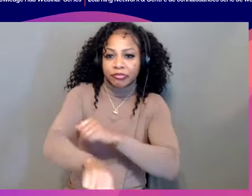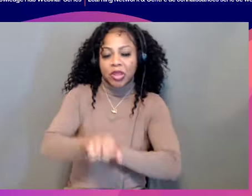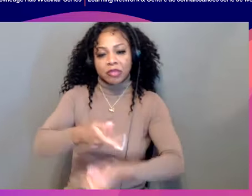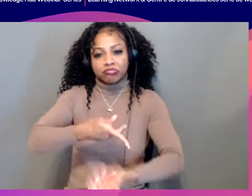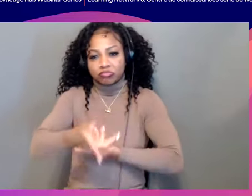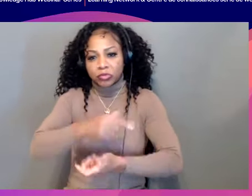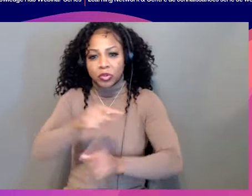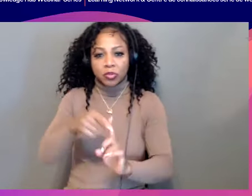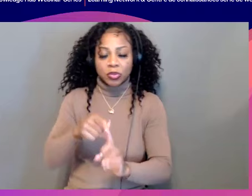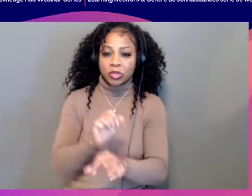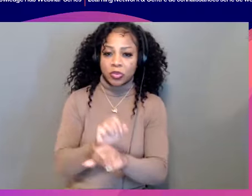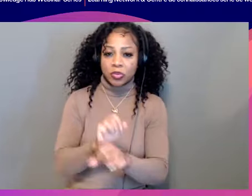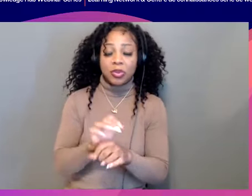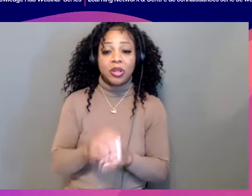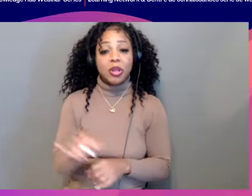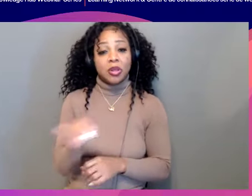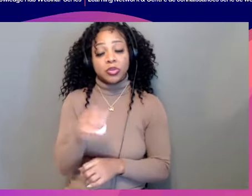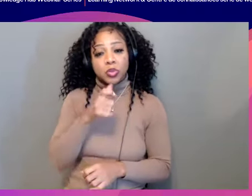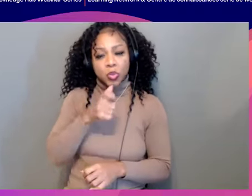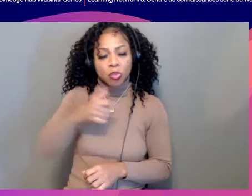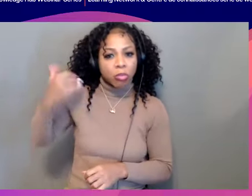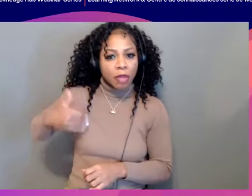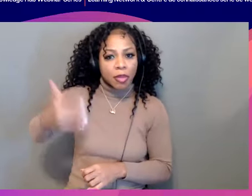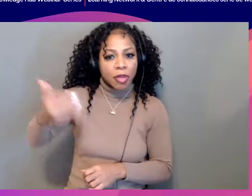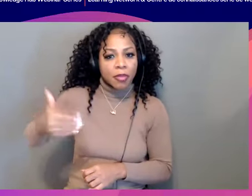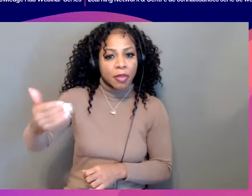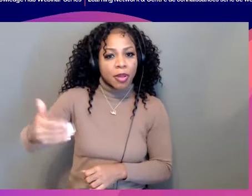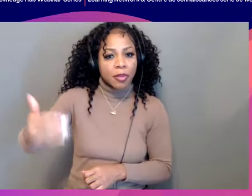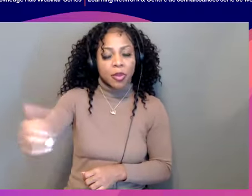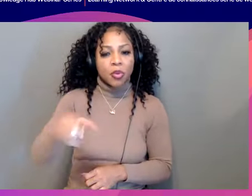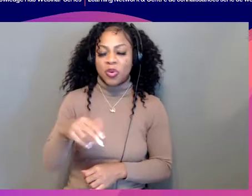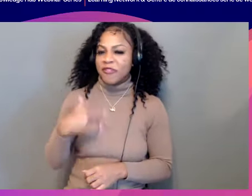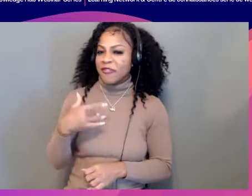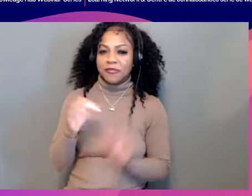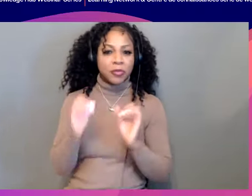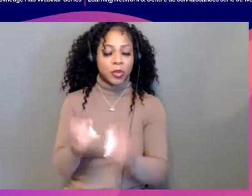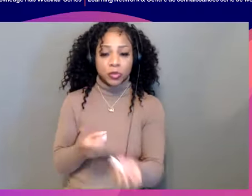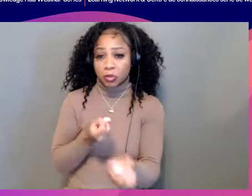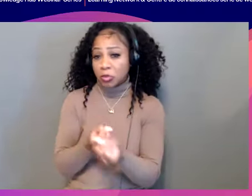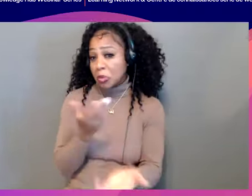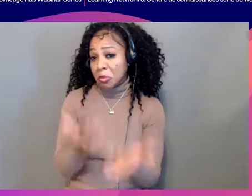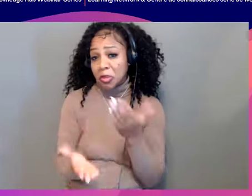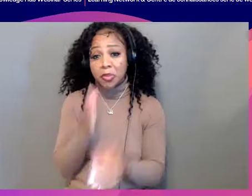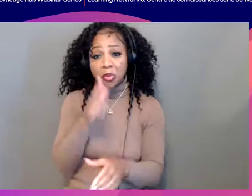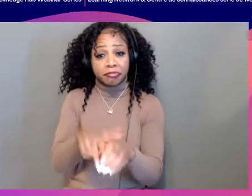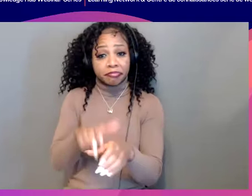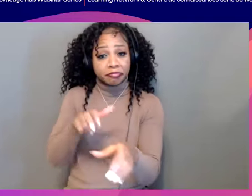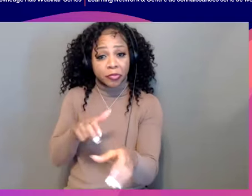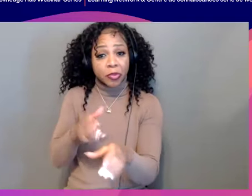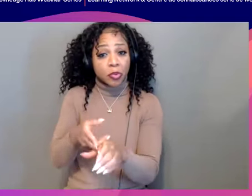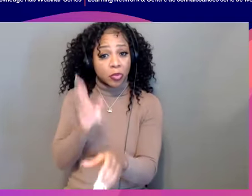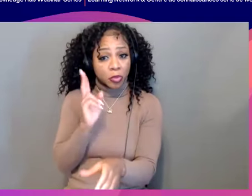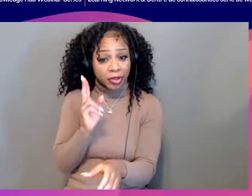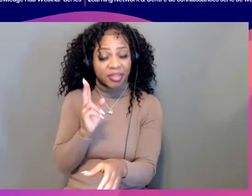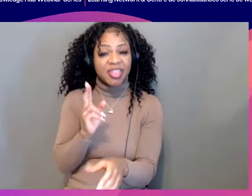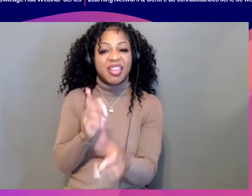work. And workers who experience frequent microaggressions or feel unsupported may choose to leave their jobs, which